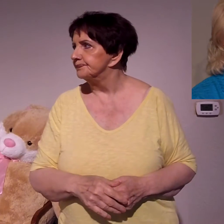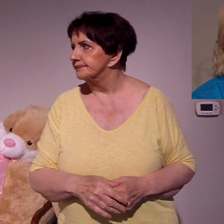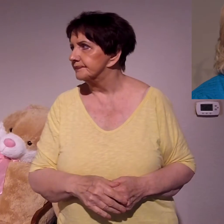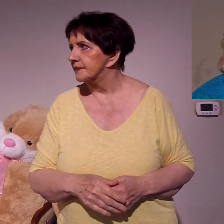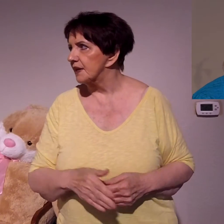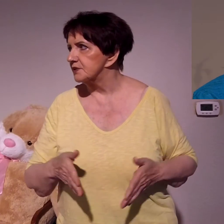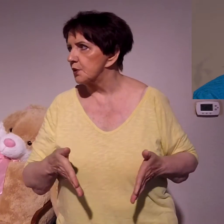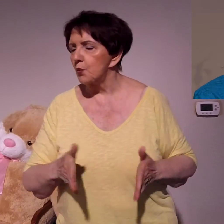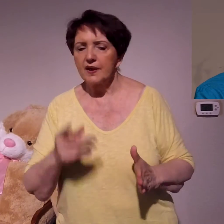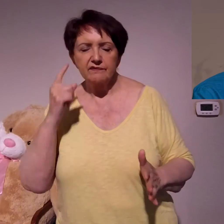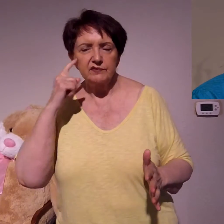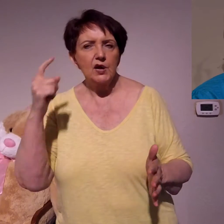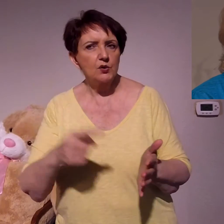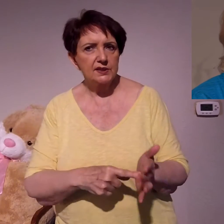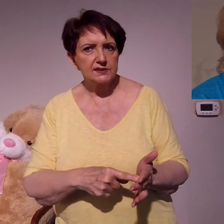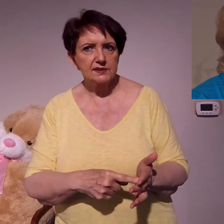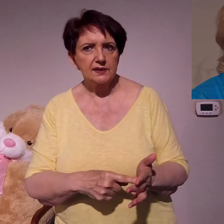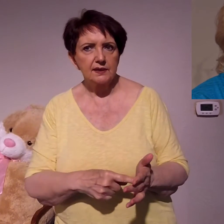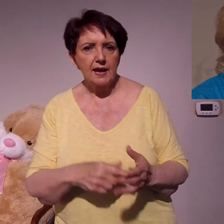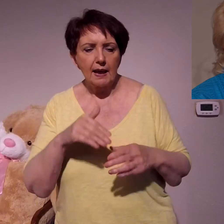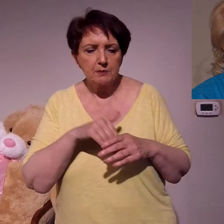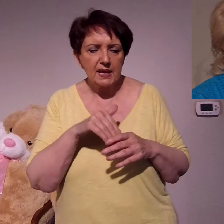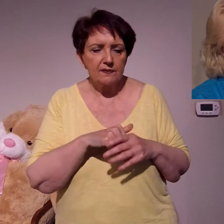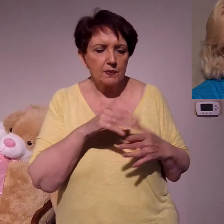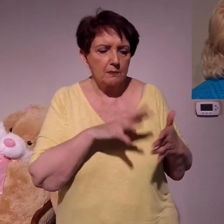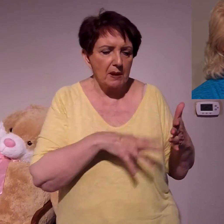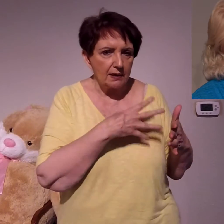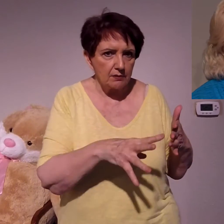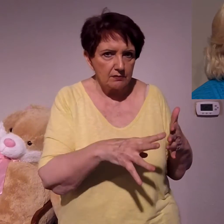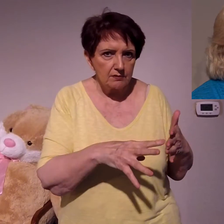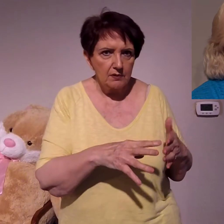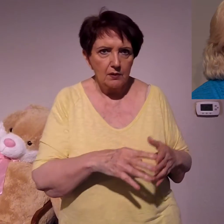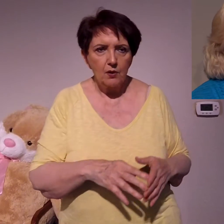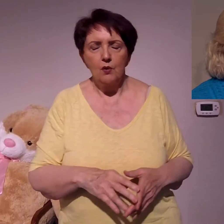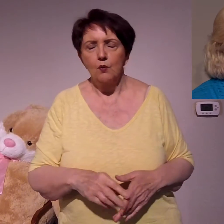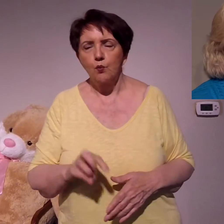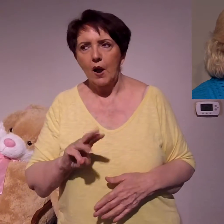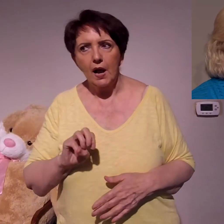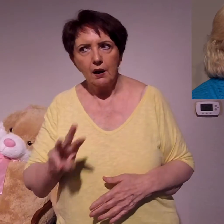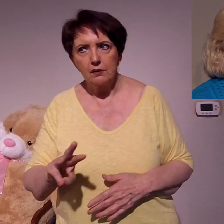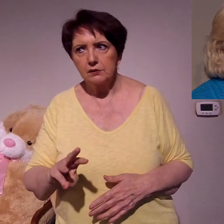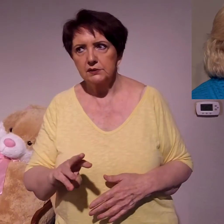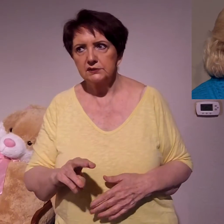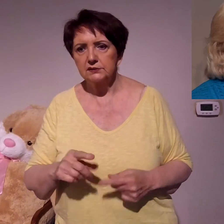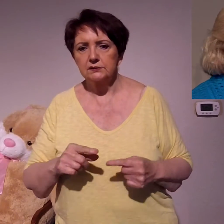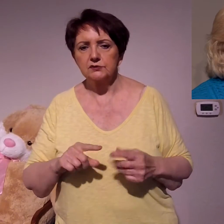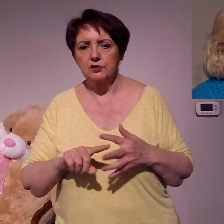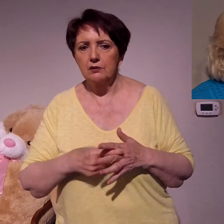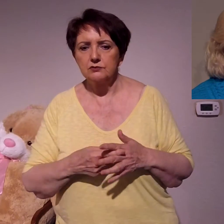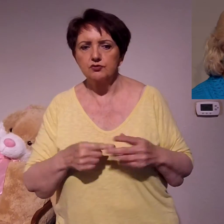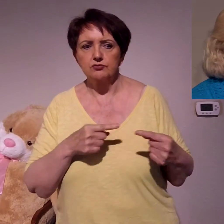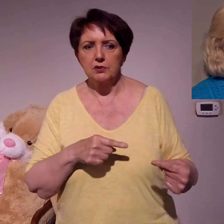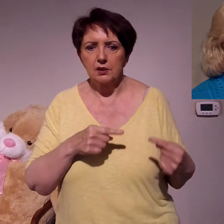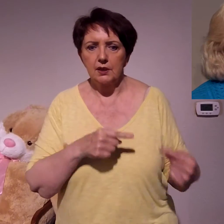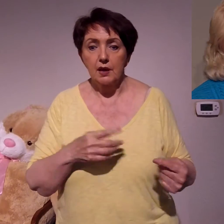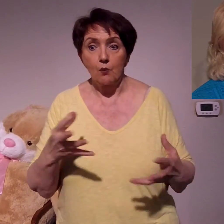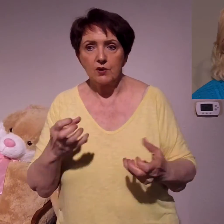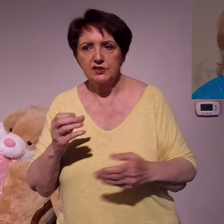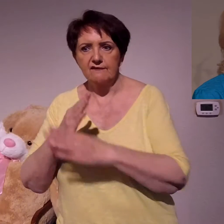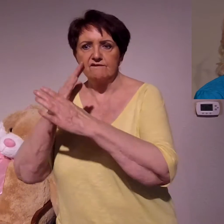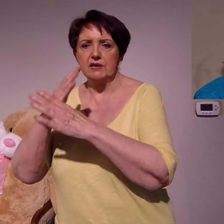way of noticing that I'm in my pattern, because, oh boy, do I go into resistance or want to defend. If I'm